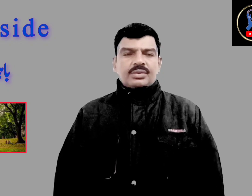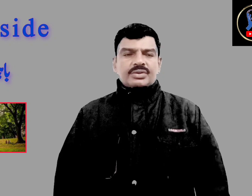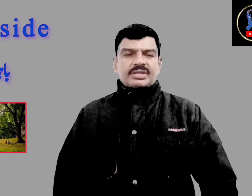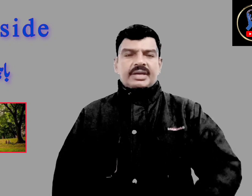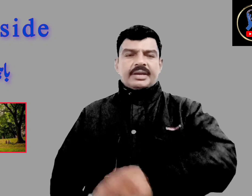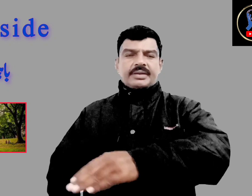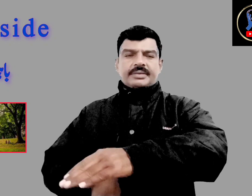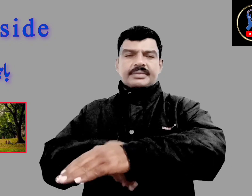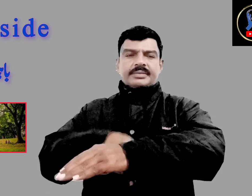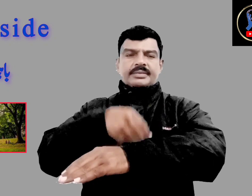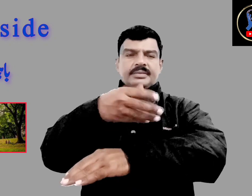outside,